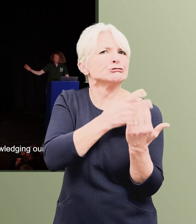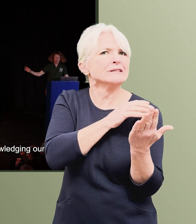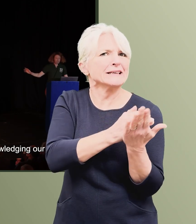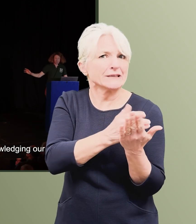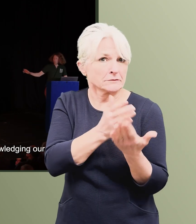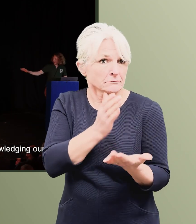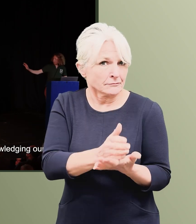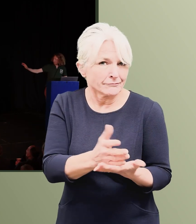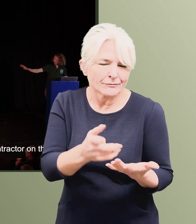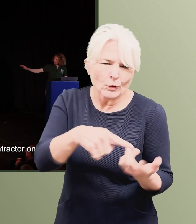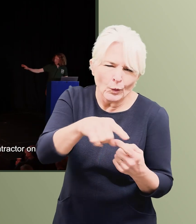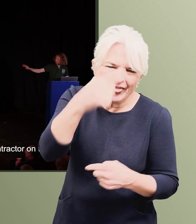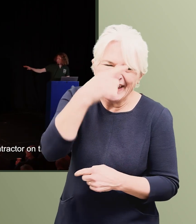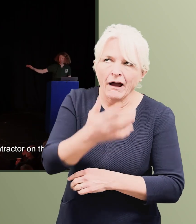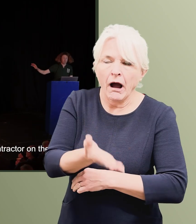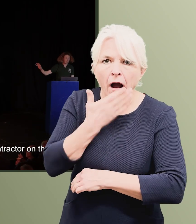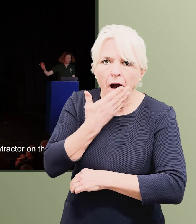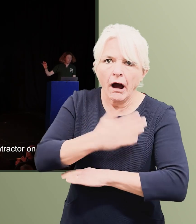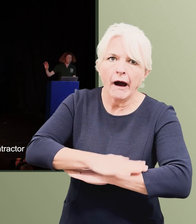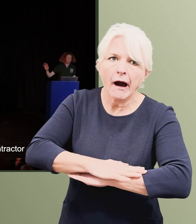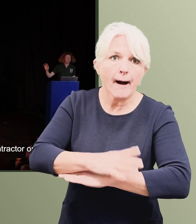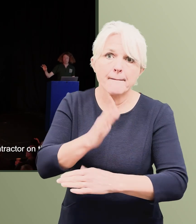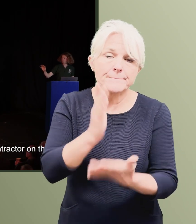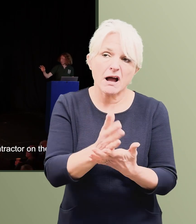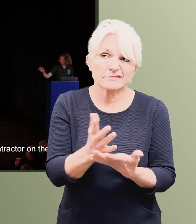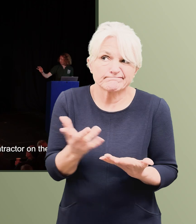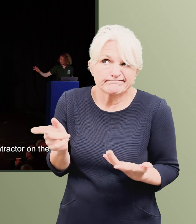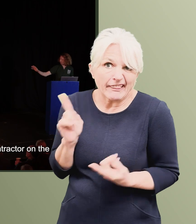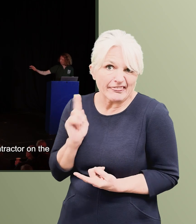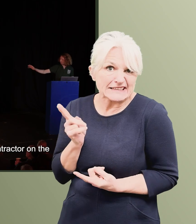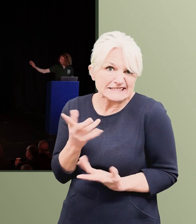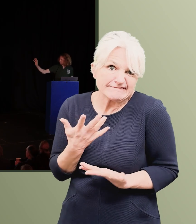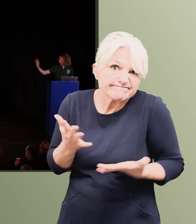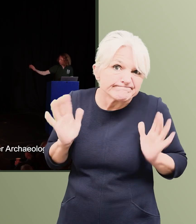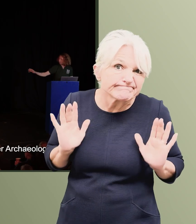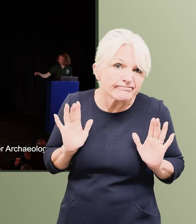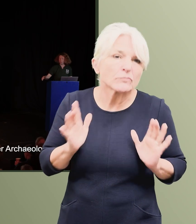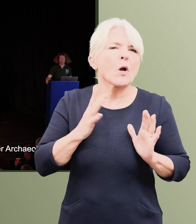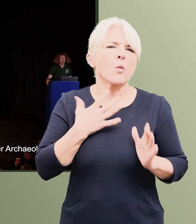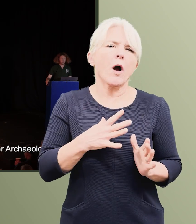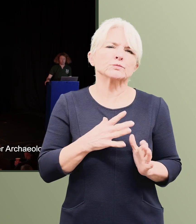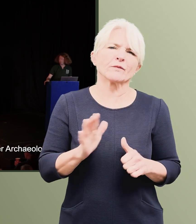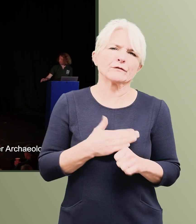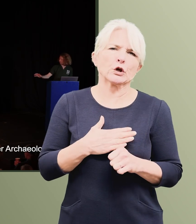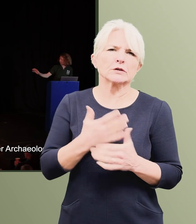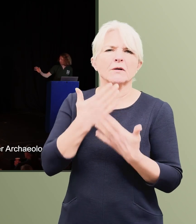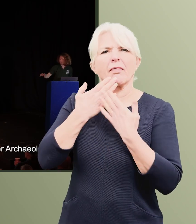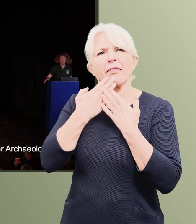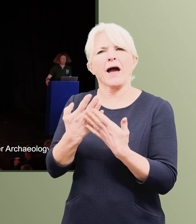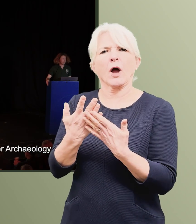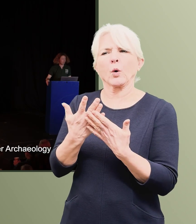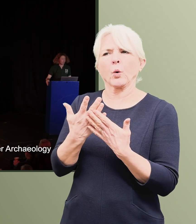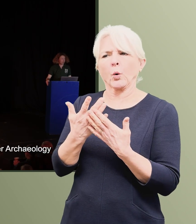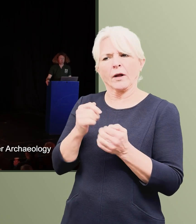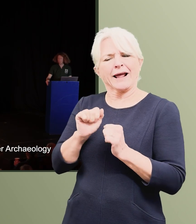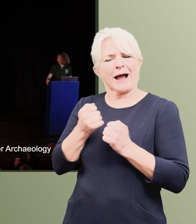acknowledging our partners in the scheme, Griffiths Civil Engineering, who are the main subcontractor on the scheme, the Welsh Government, who funded the scheme,